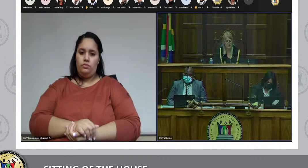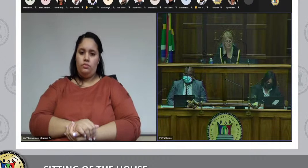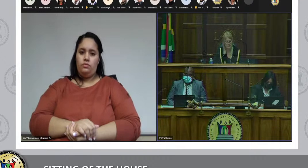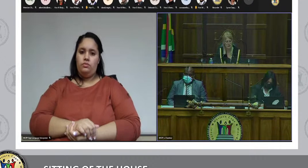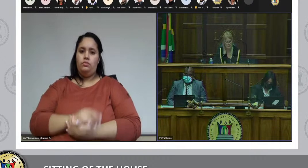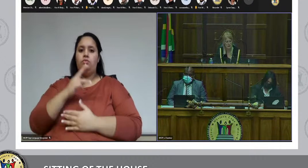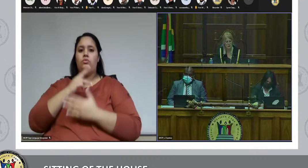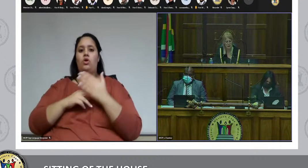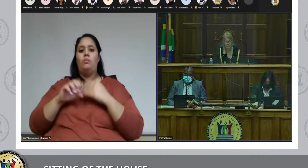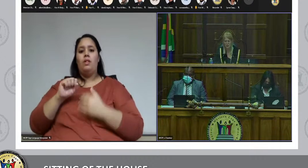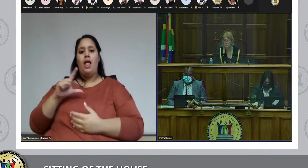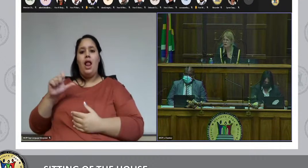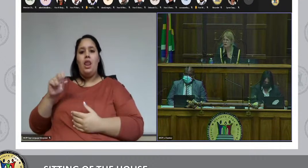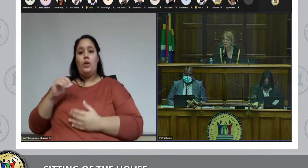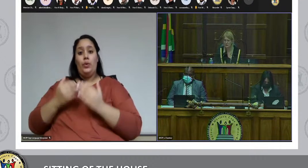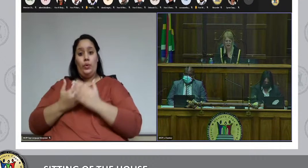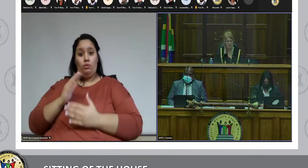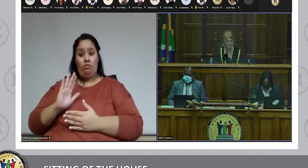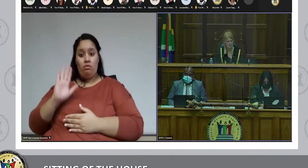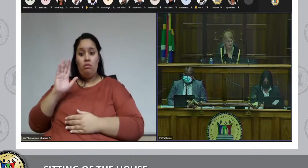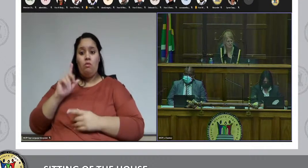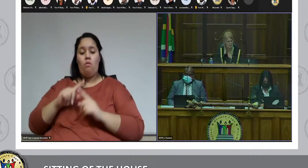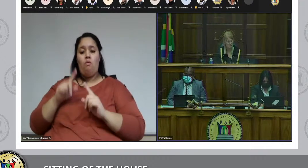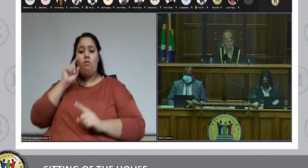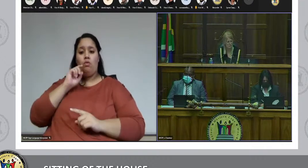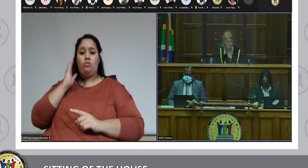Member. Honourable Allen, is that a new hand or is that an old hand?